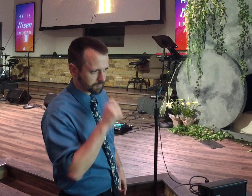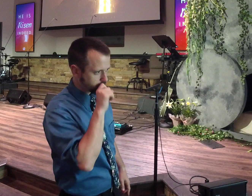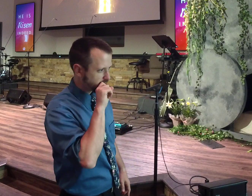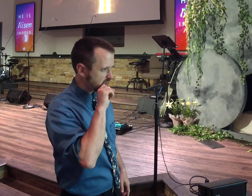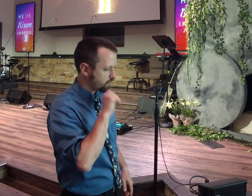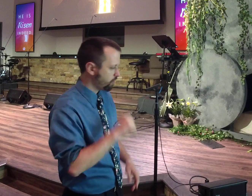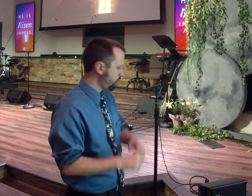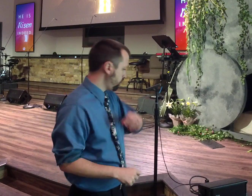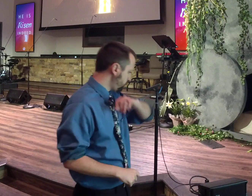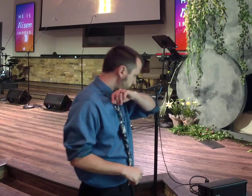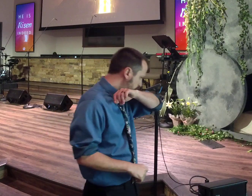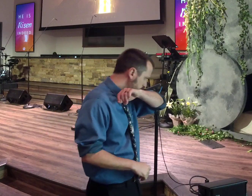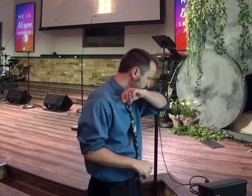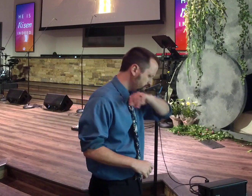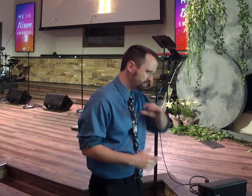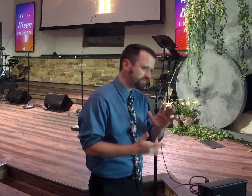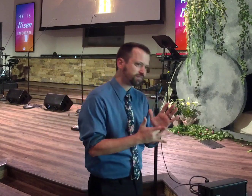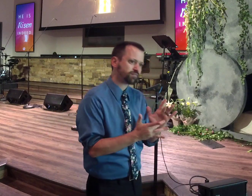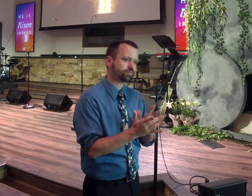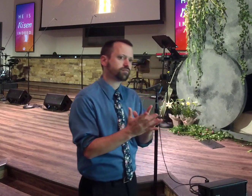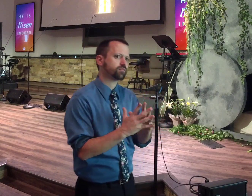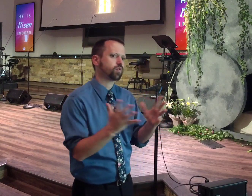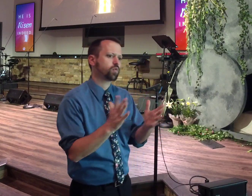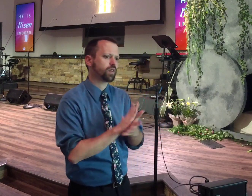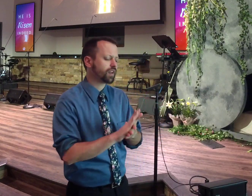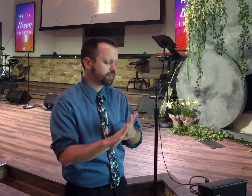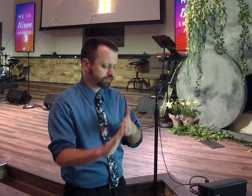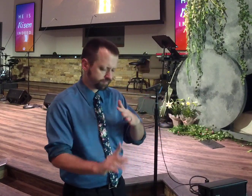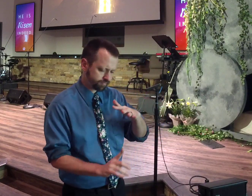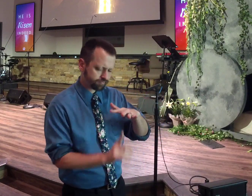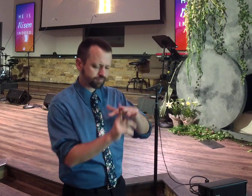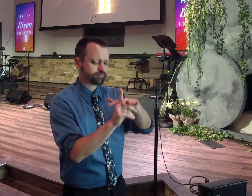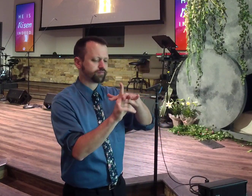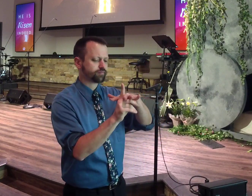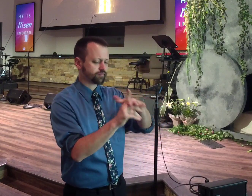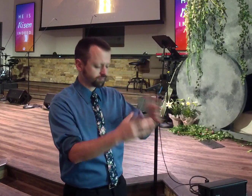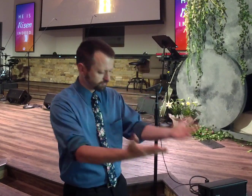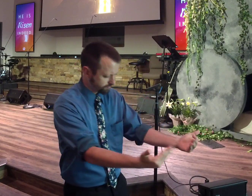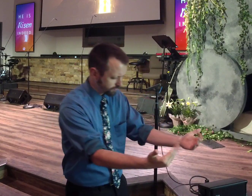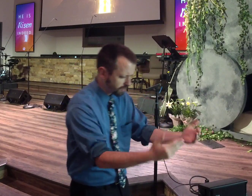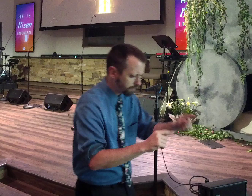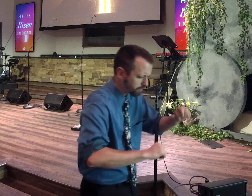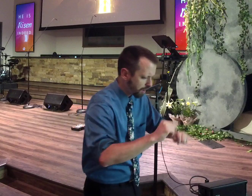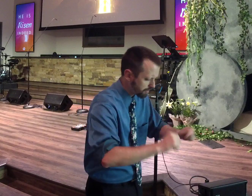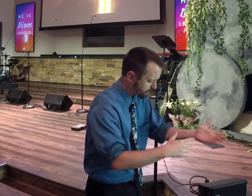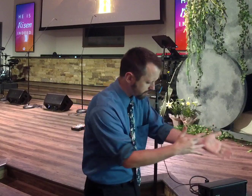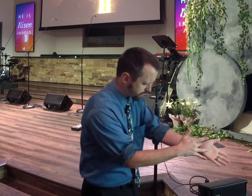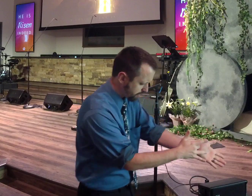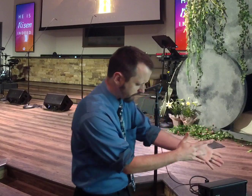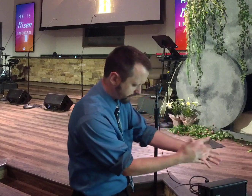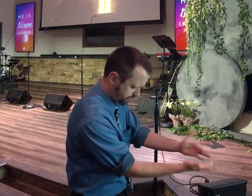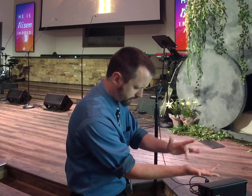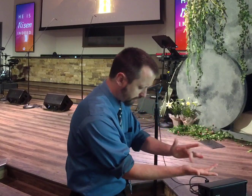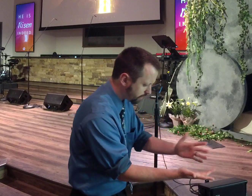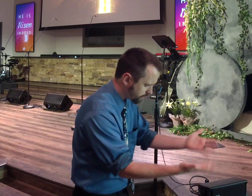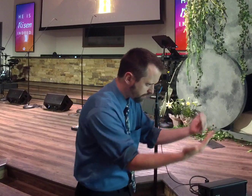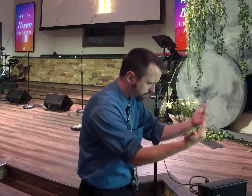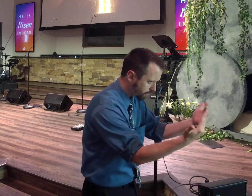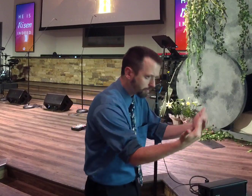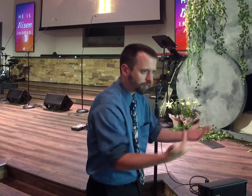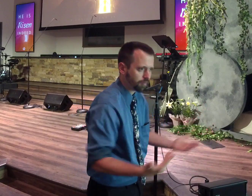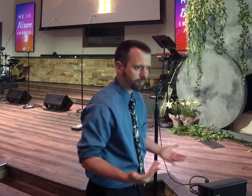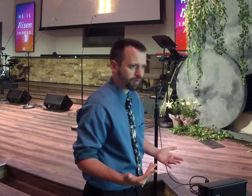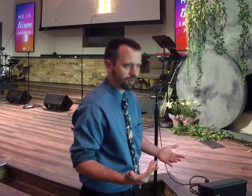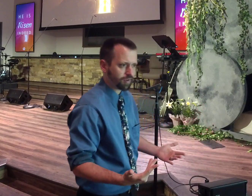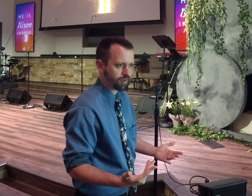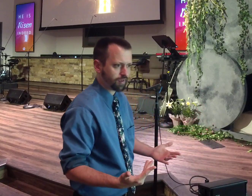And Jesus was so gracious with Thomas, and he appeared in the Thomas, and he allowed Thomas to touch him in order for him